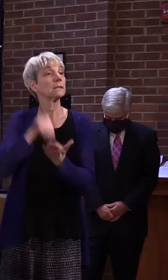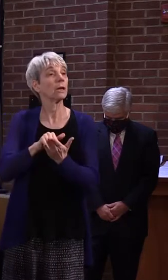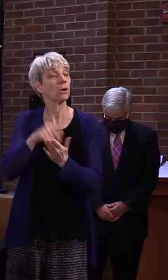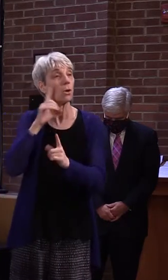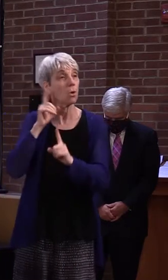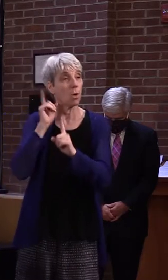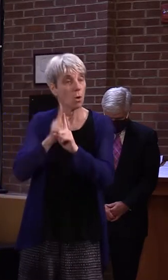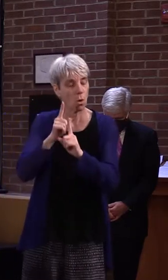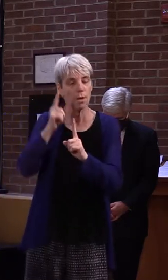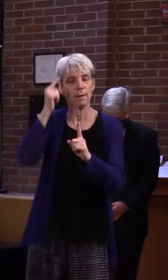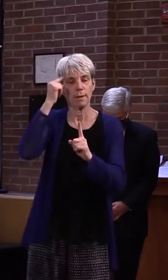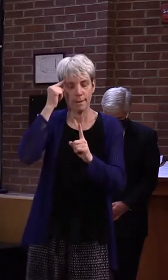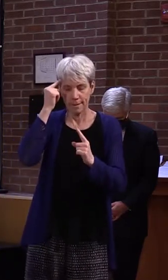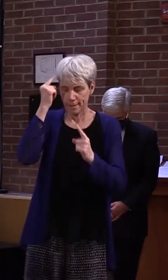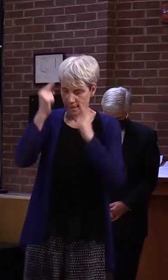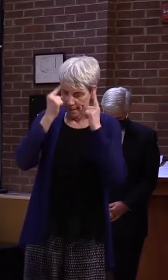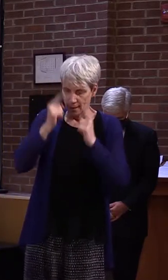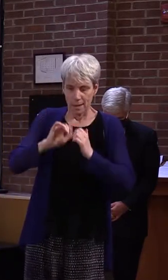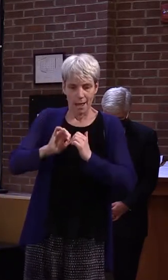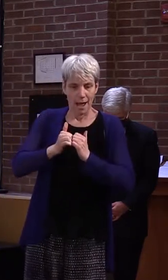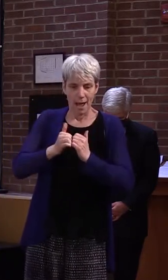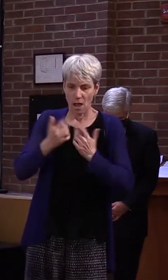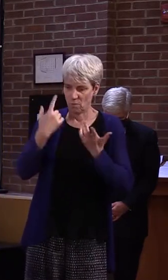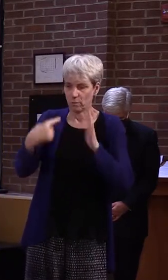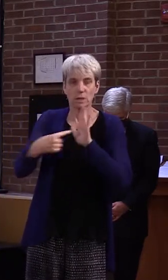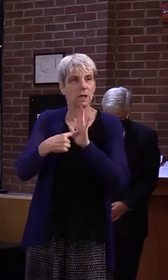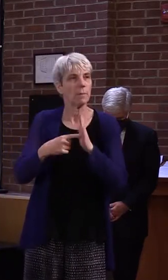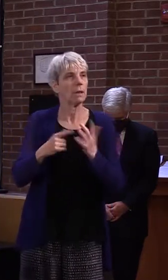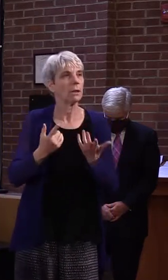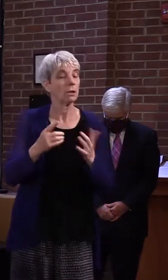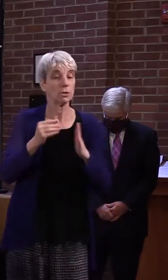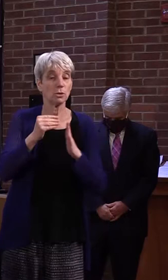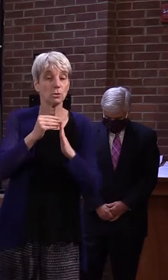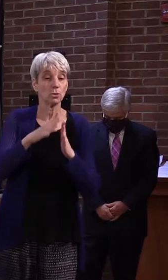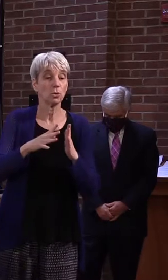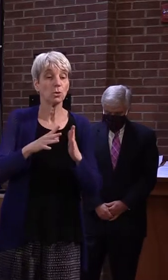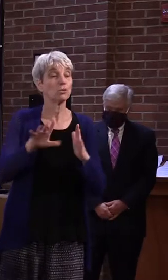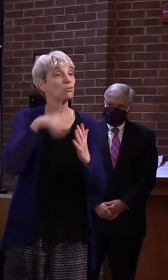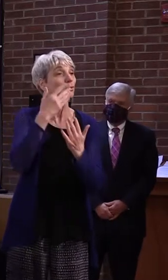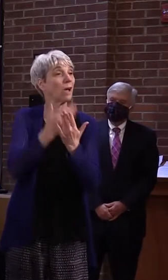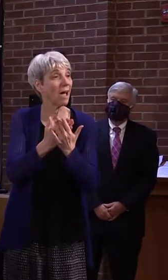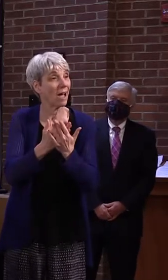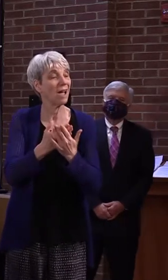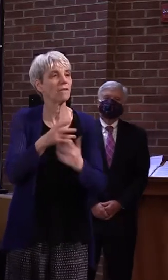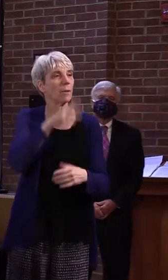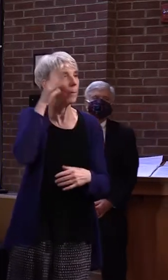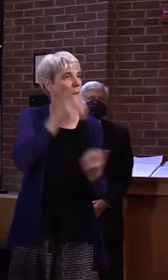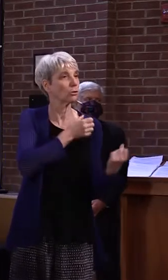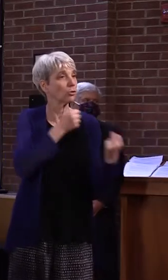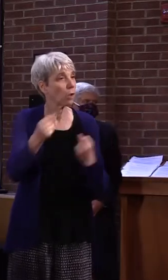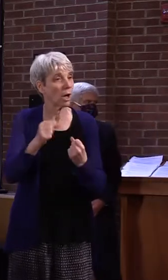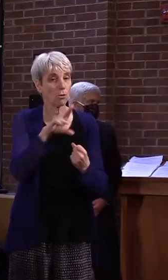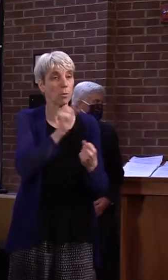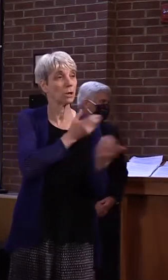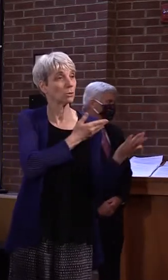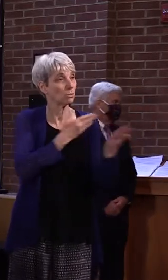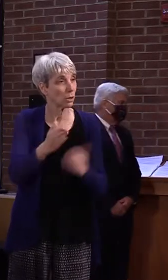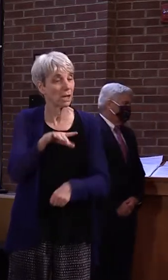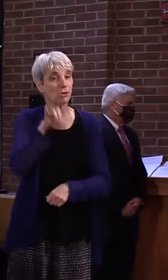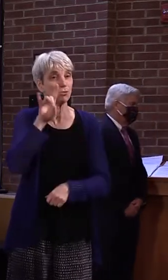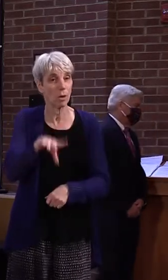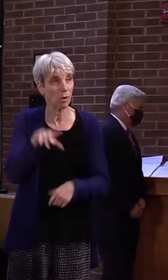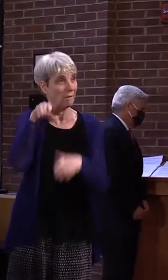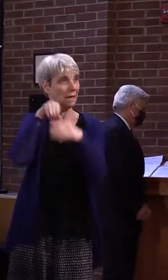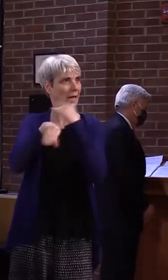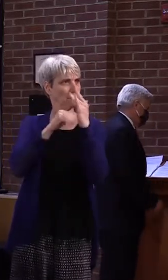logistical considerations, such as how students and where and how they will be dropped off and enter the center. Since students are coming from many different sending